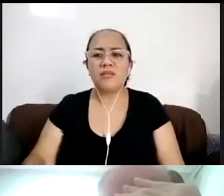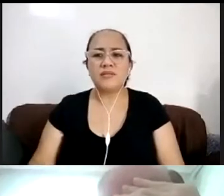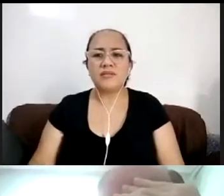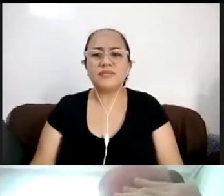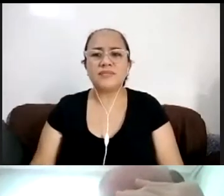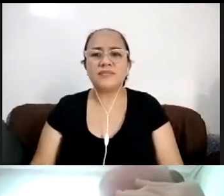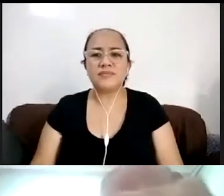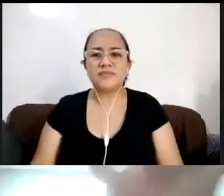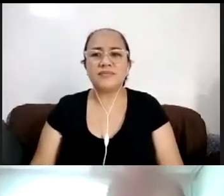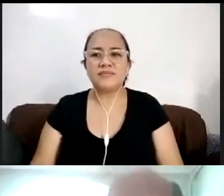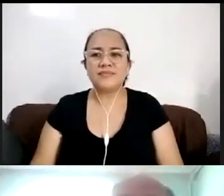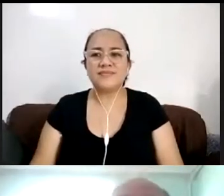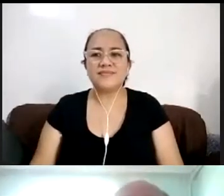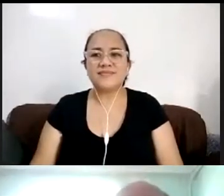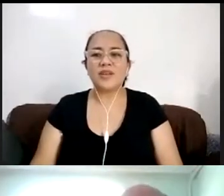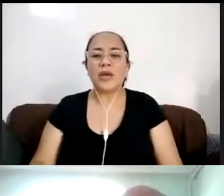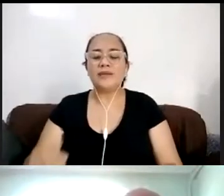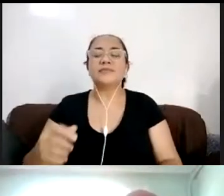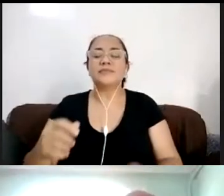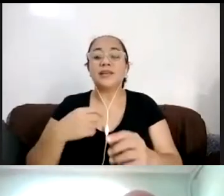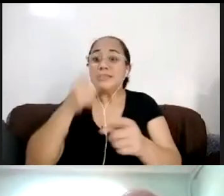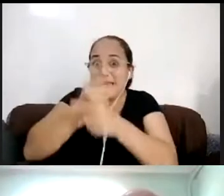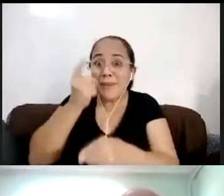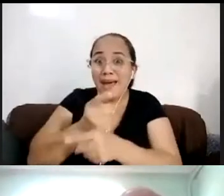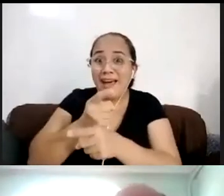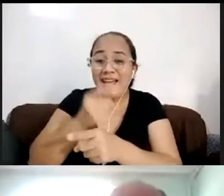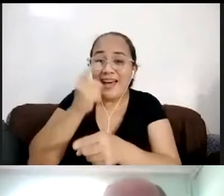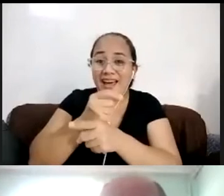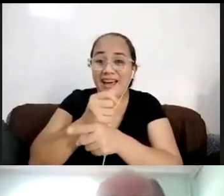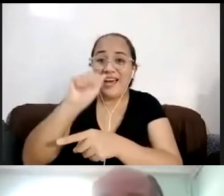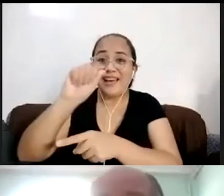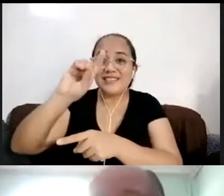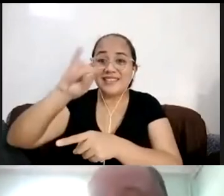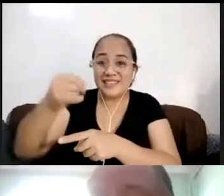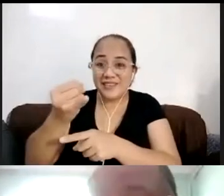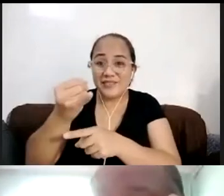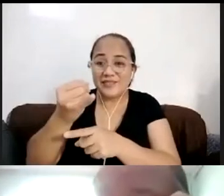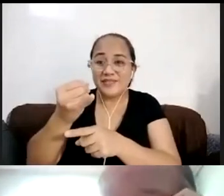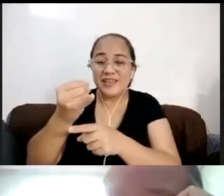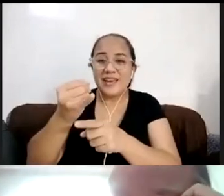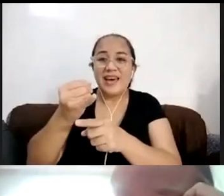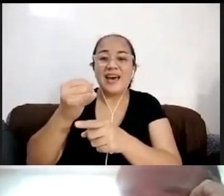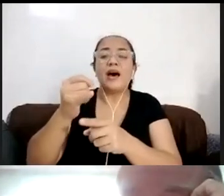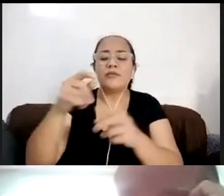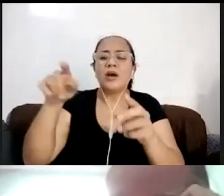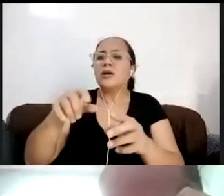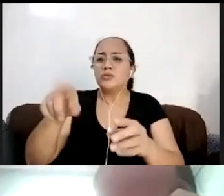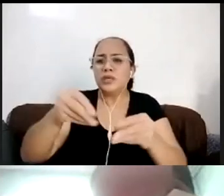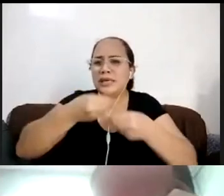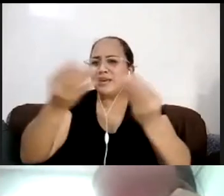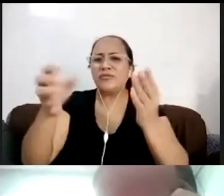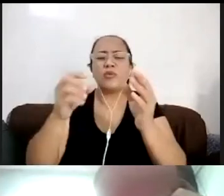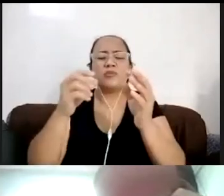Adjective phrase. Exactly. Okay. So we've given you everything you can think about with phrases.